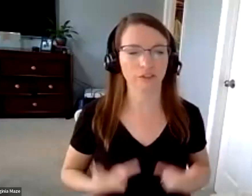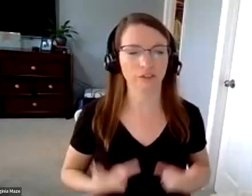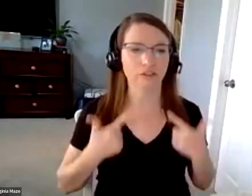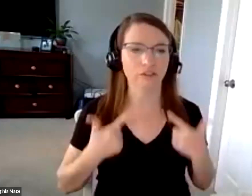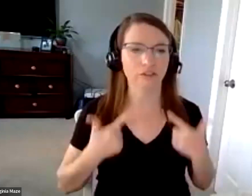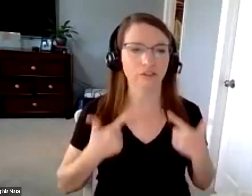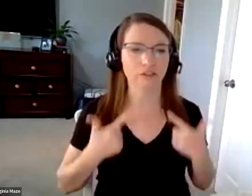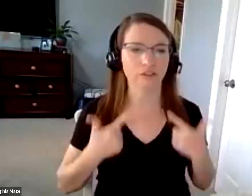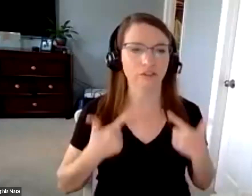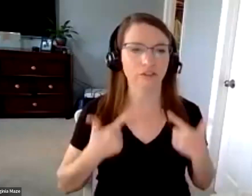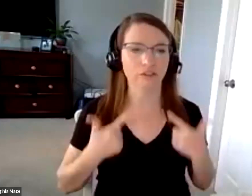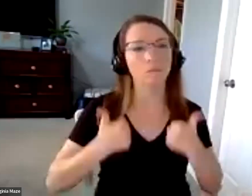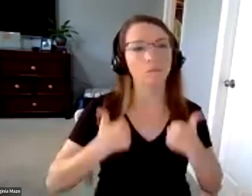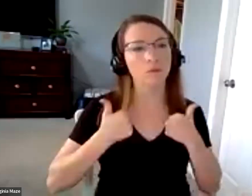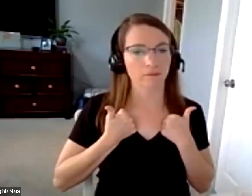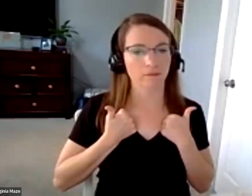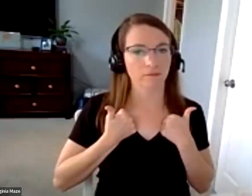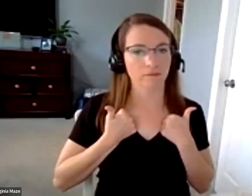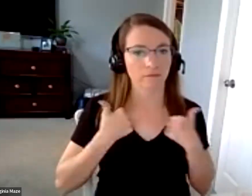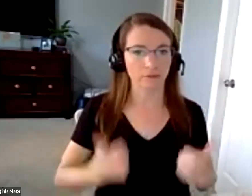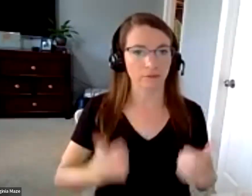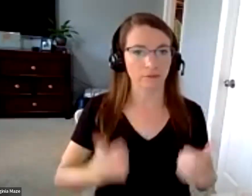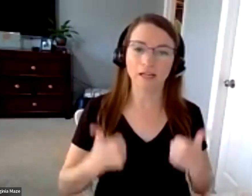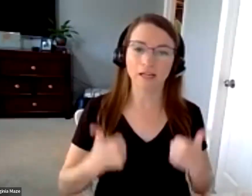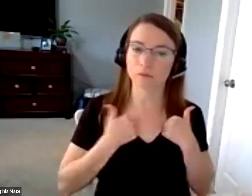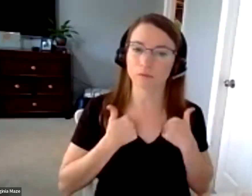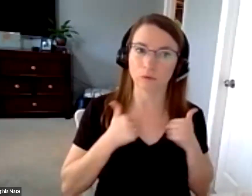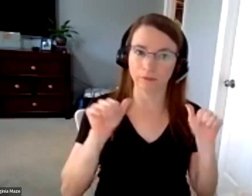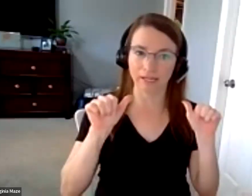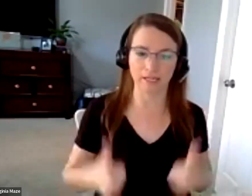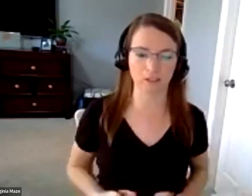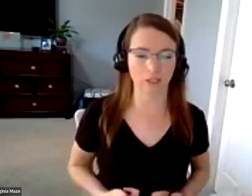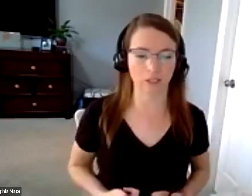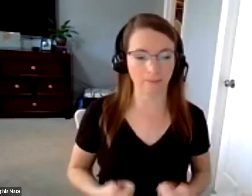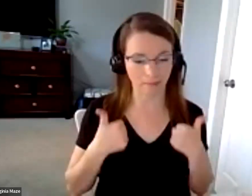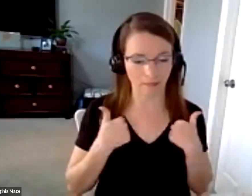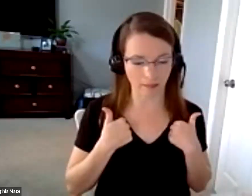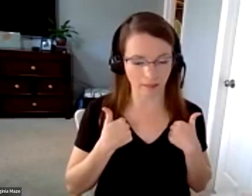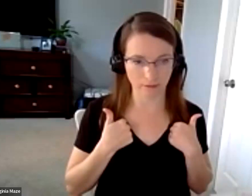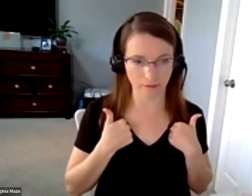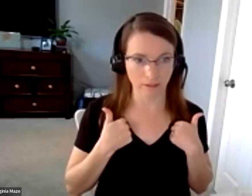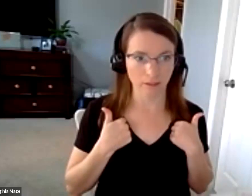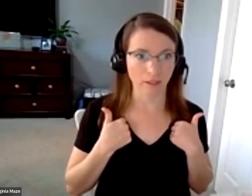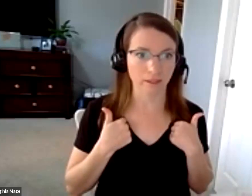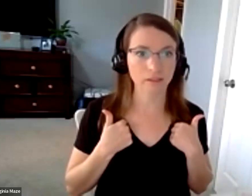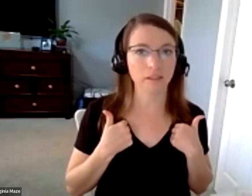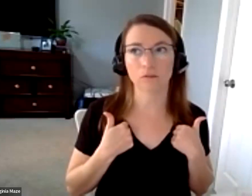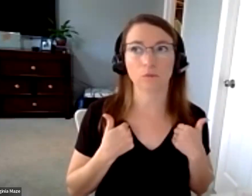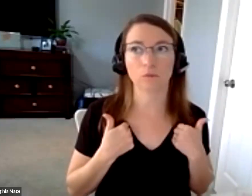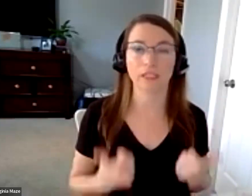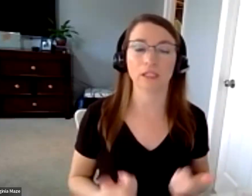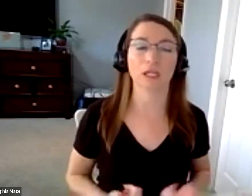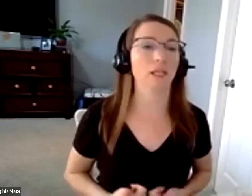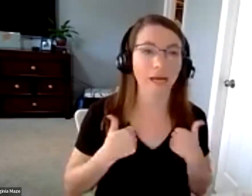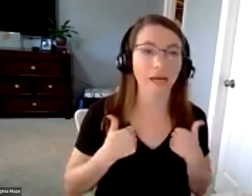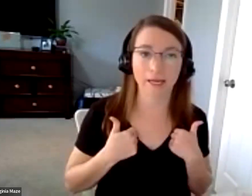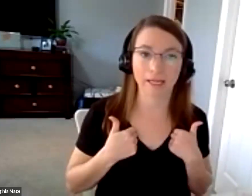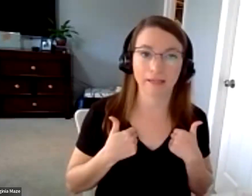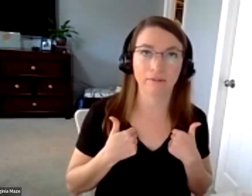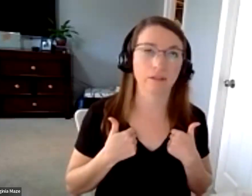it's initialized. Okay, so for this class, we do a handshake, live. And this can also mean